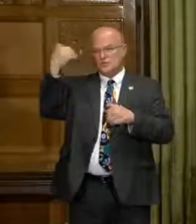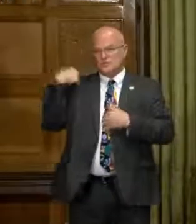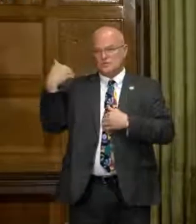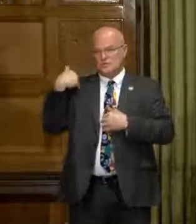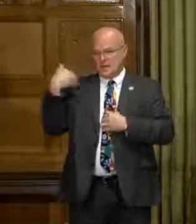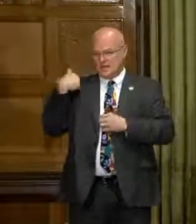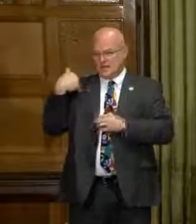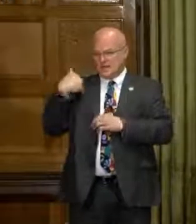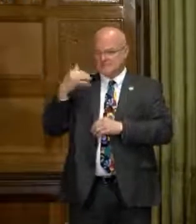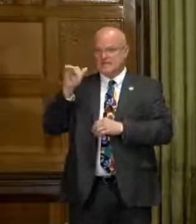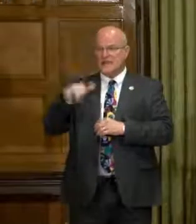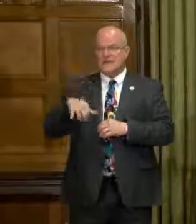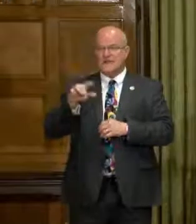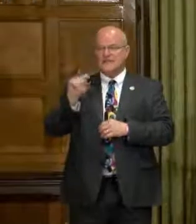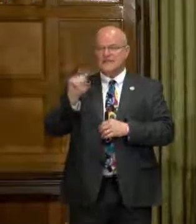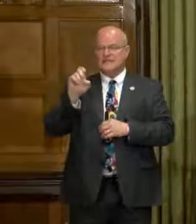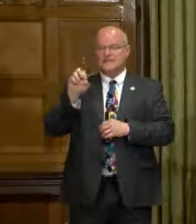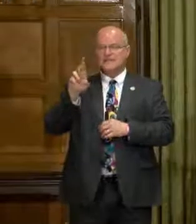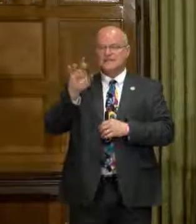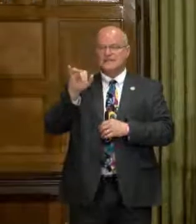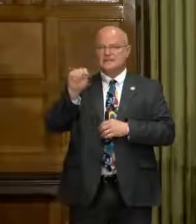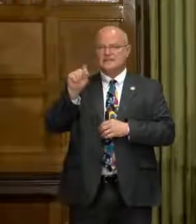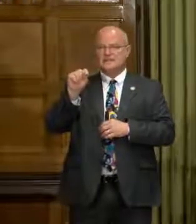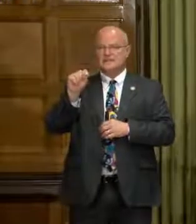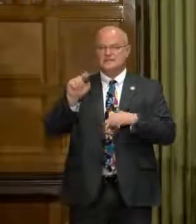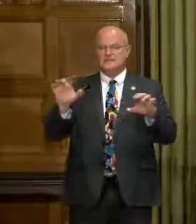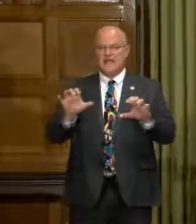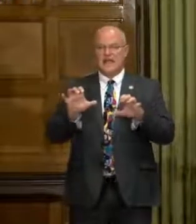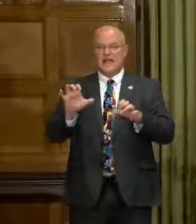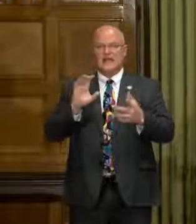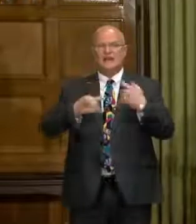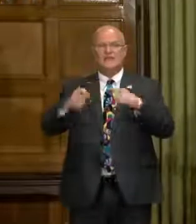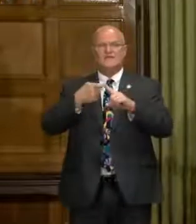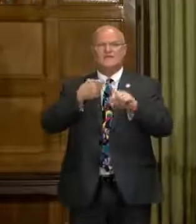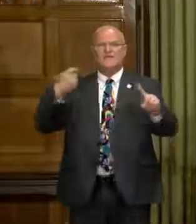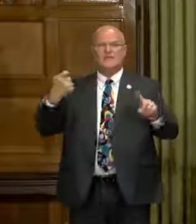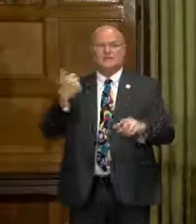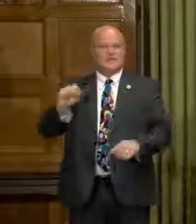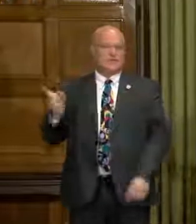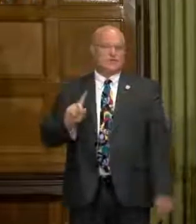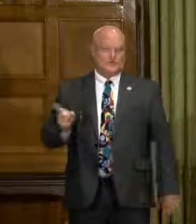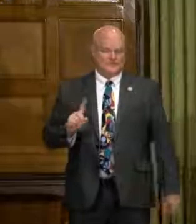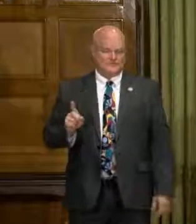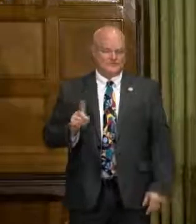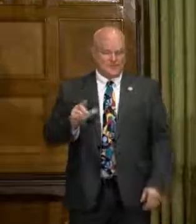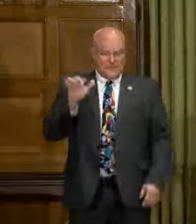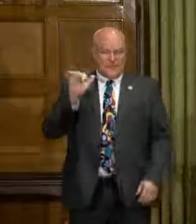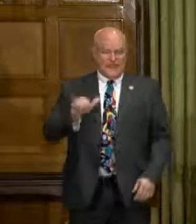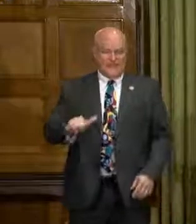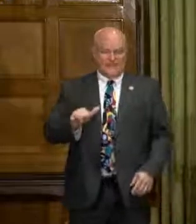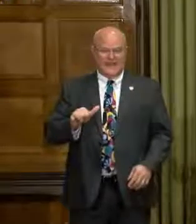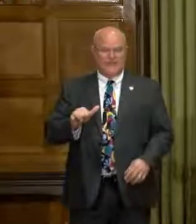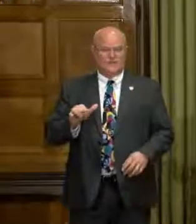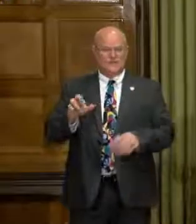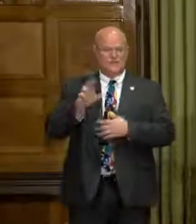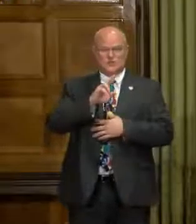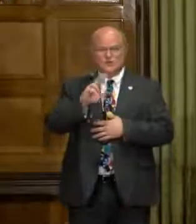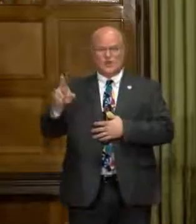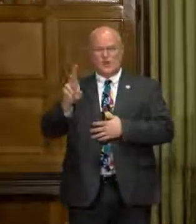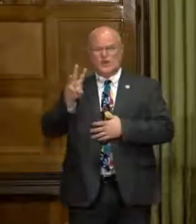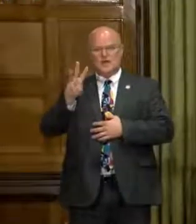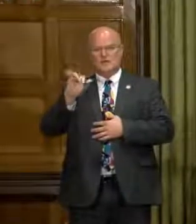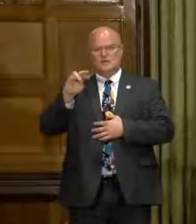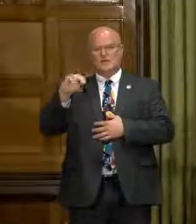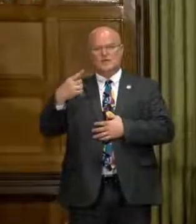reminded us that a terrorist act can come from any direction. And that was the extreme right-wing